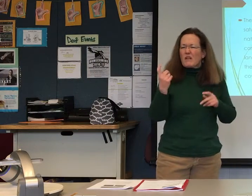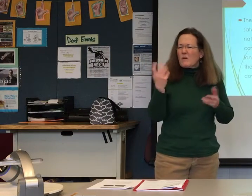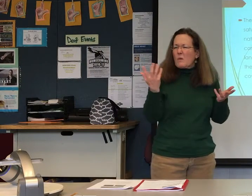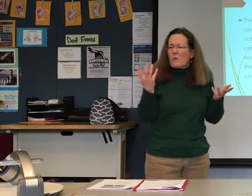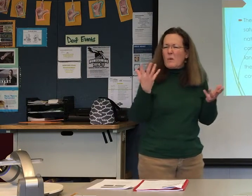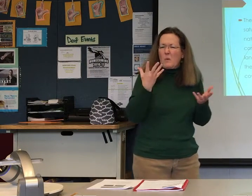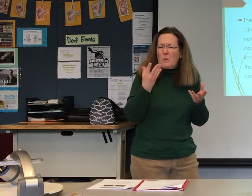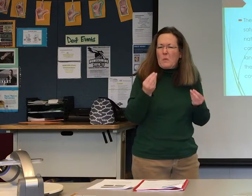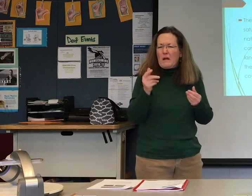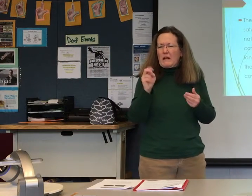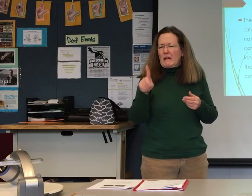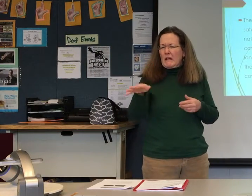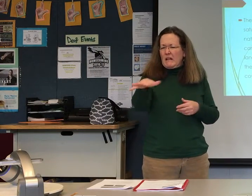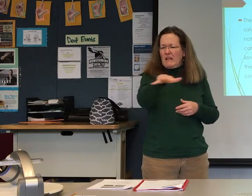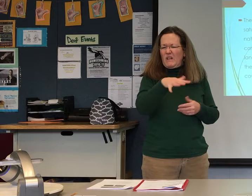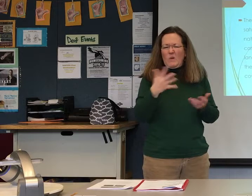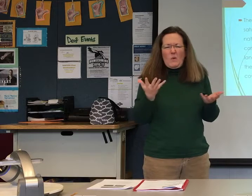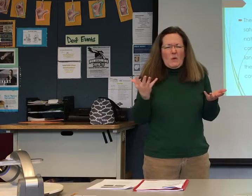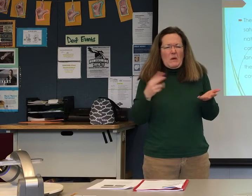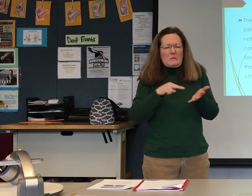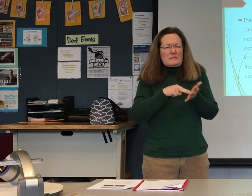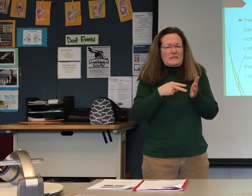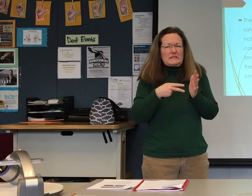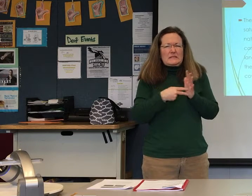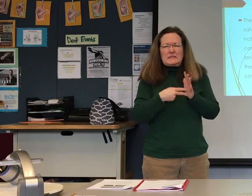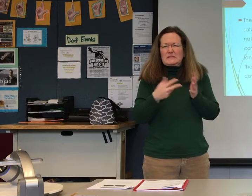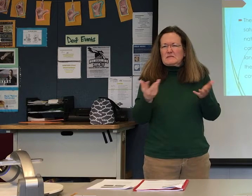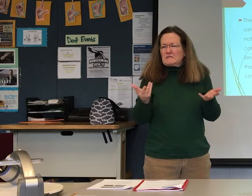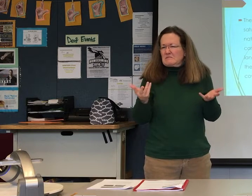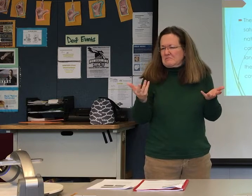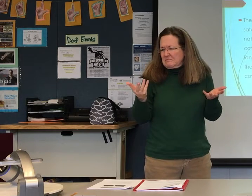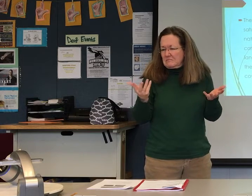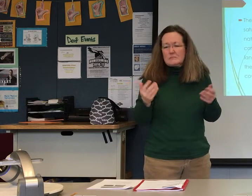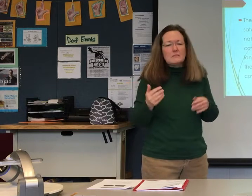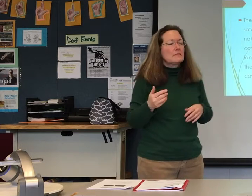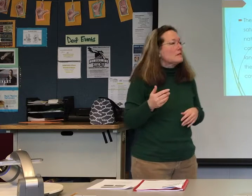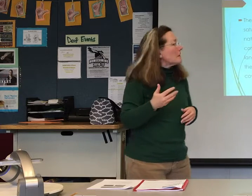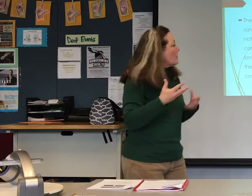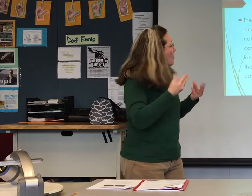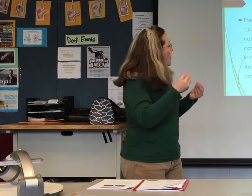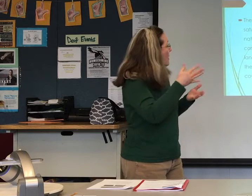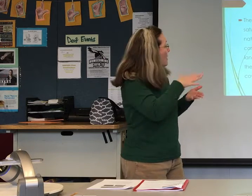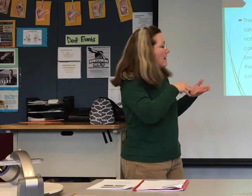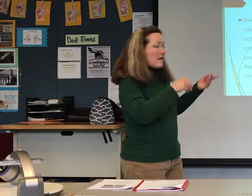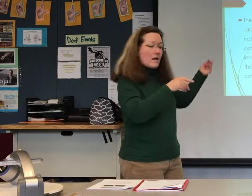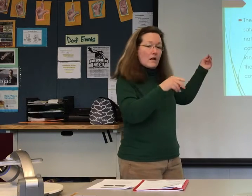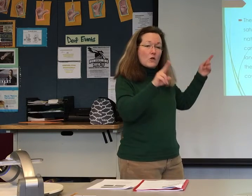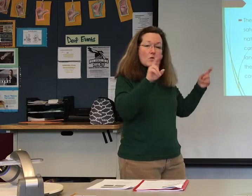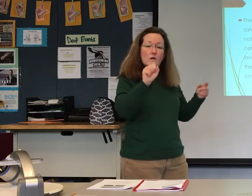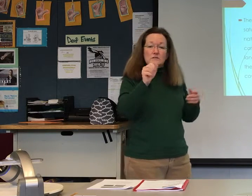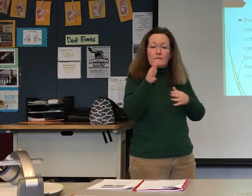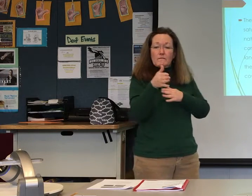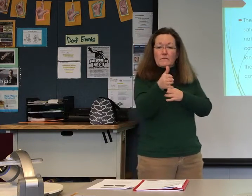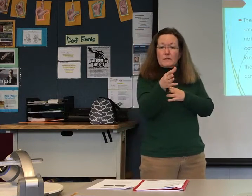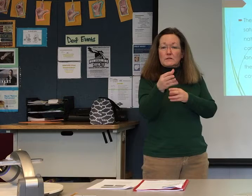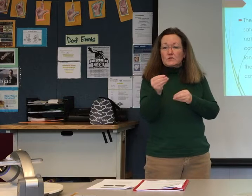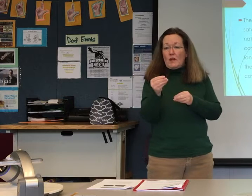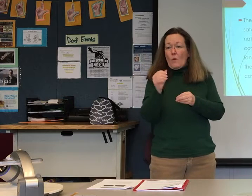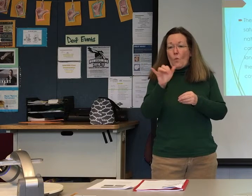So people are always asking me, what are wetlands? What does it mean for something to be a wetland? So Fish and Wildlife Service